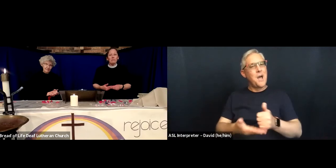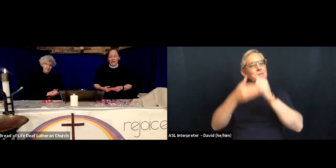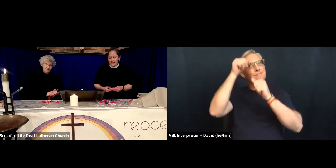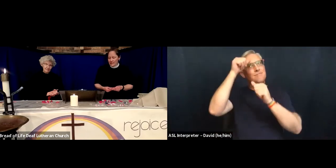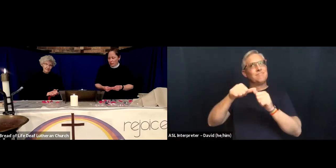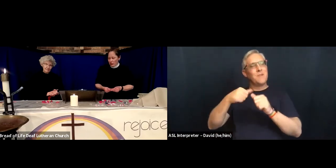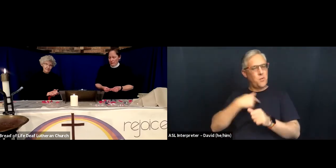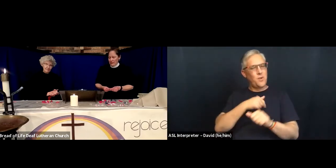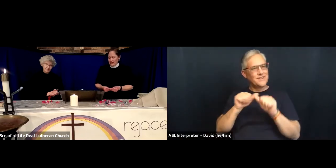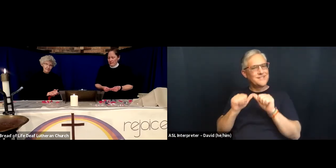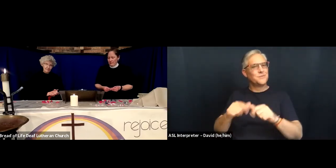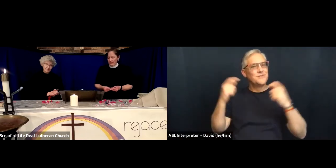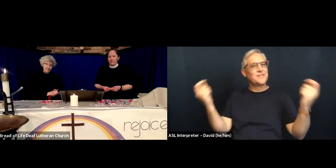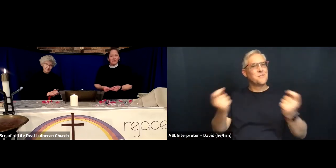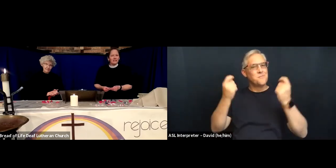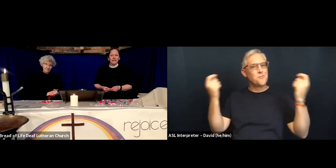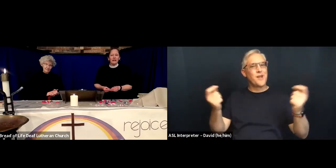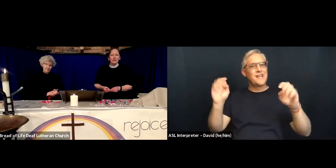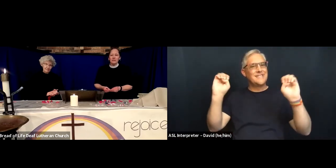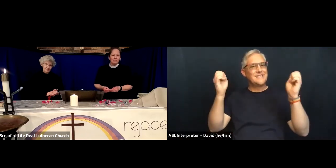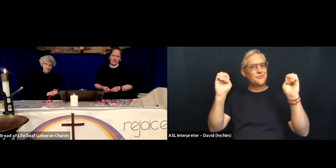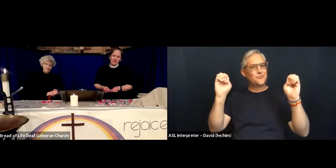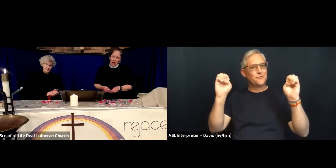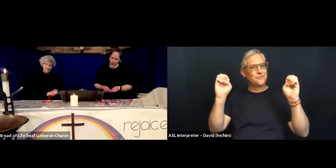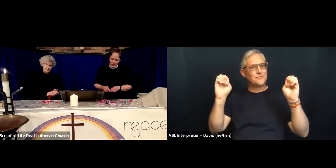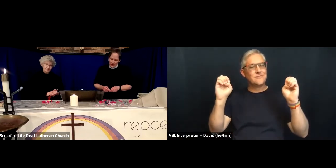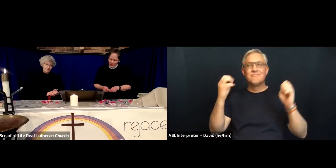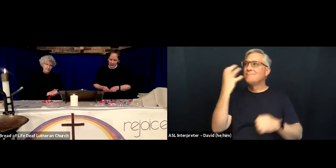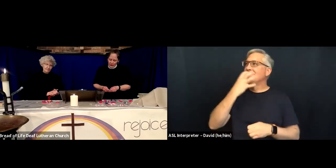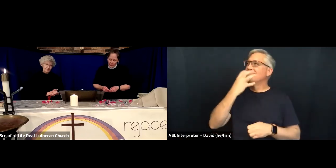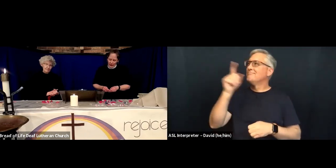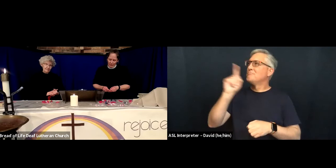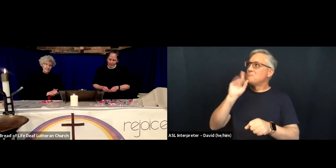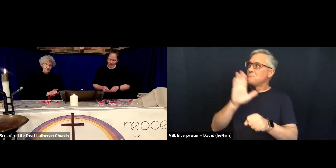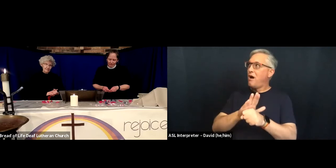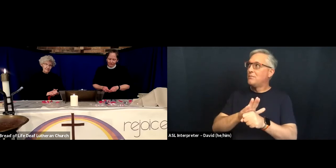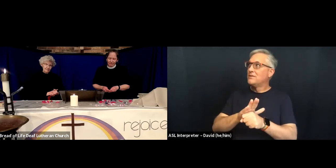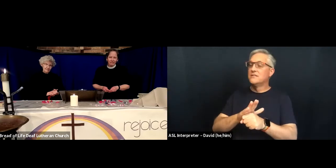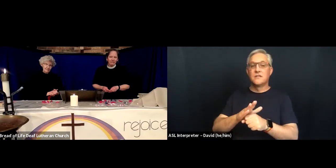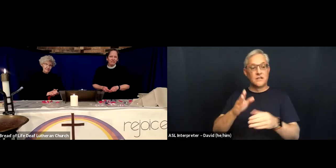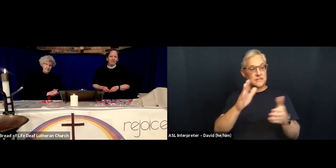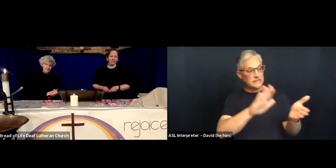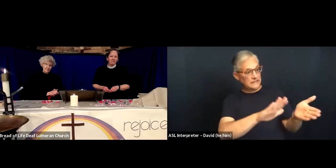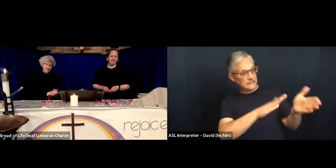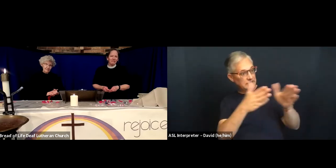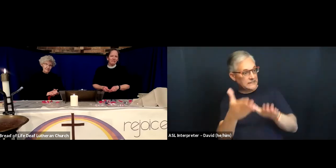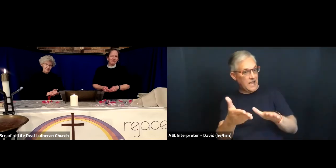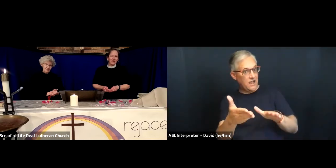that amazing promise that death is not the end of the story.